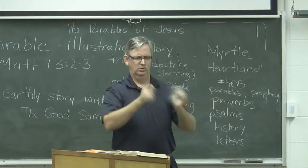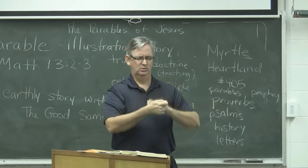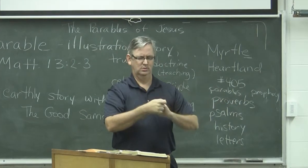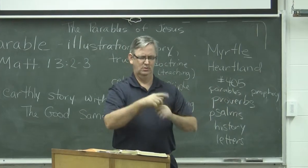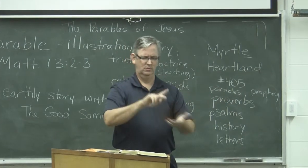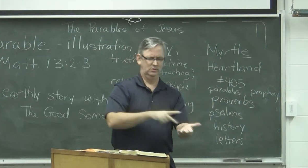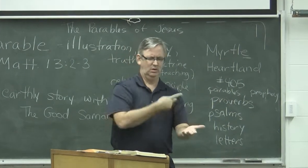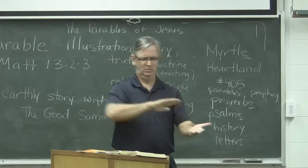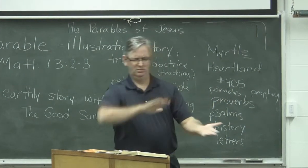on. Like,